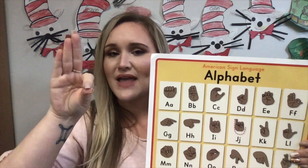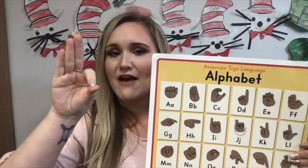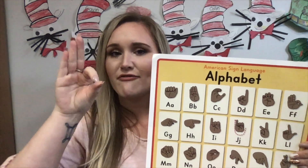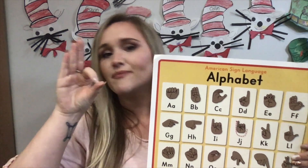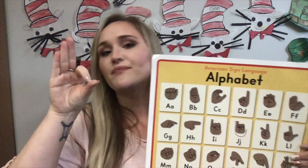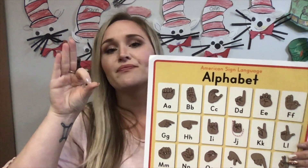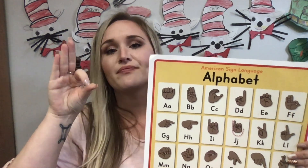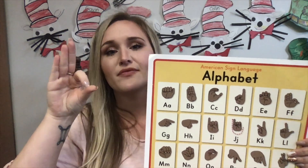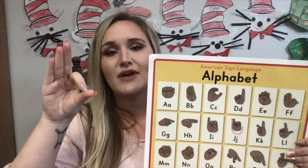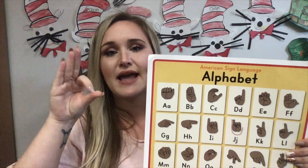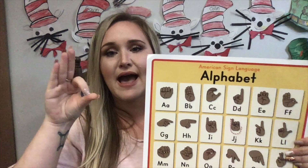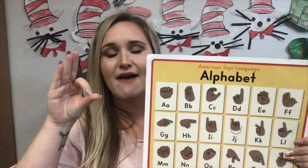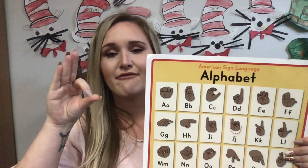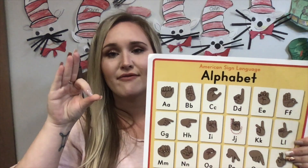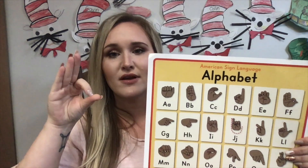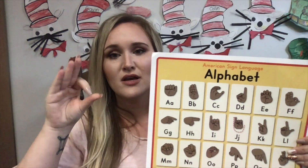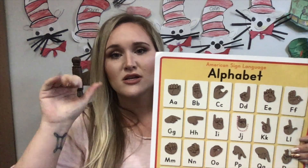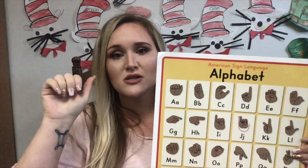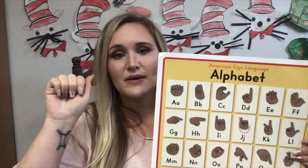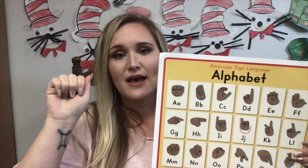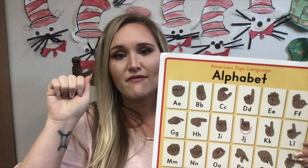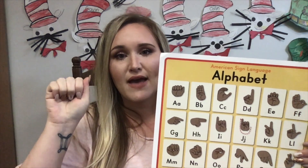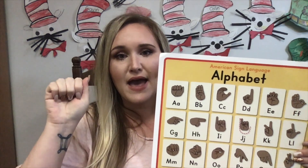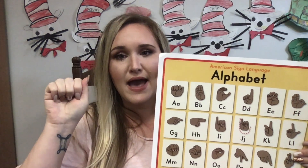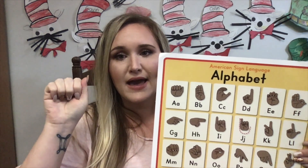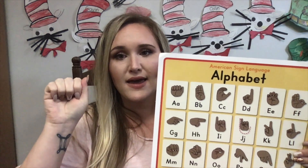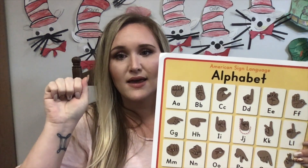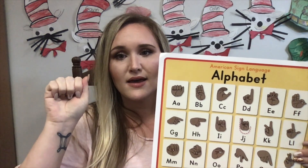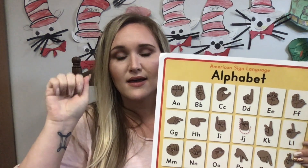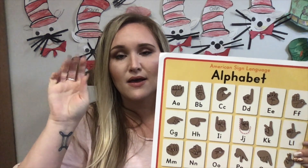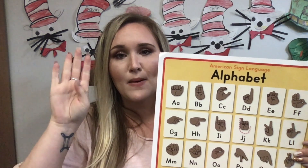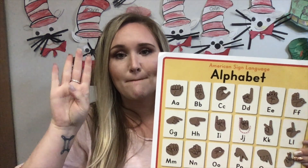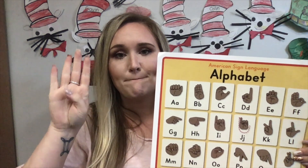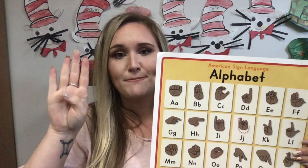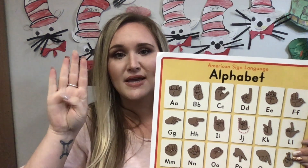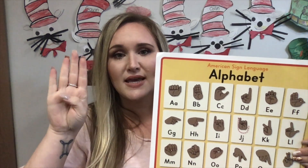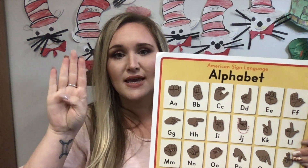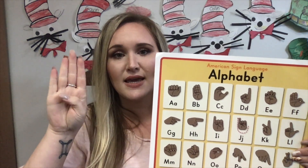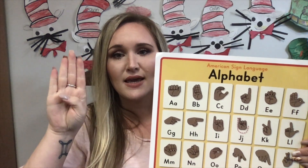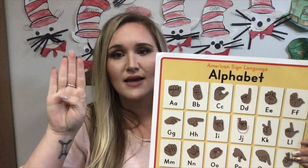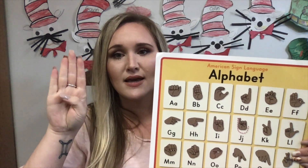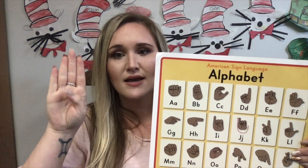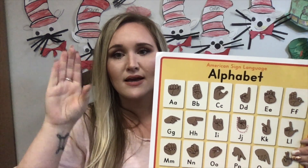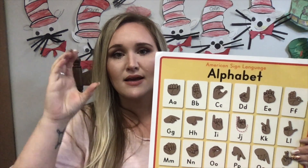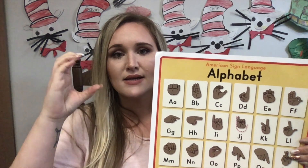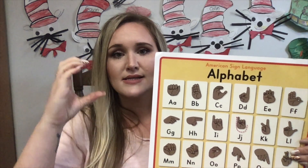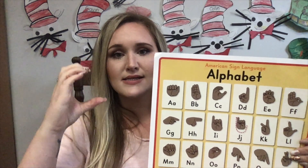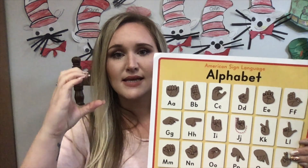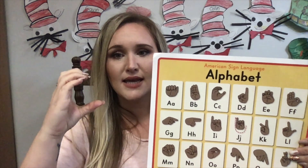F, right? F. So we have A, B,